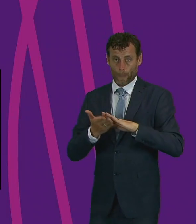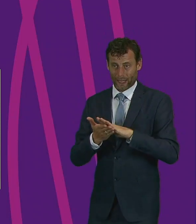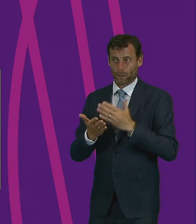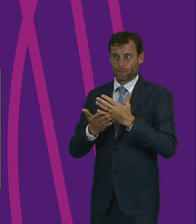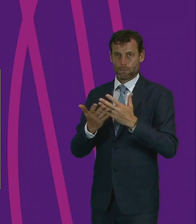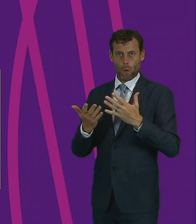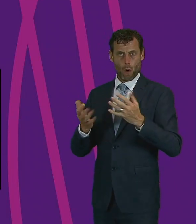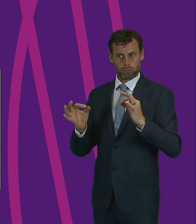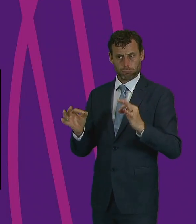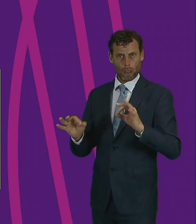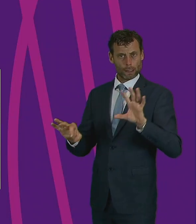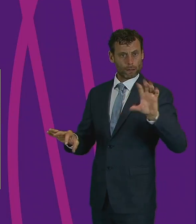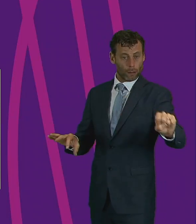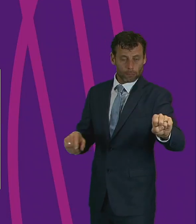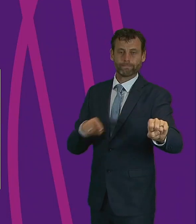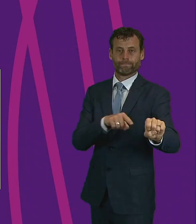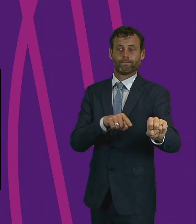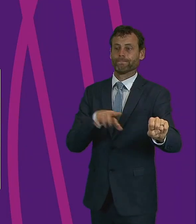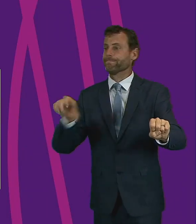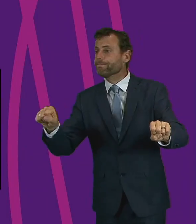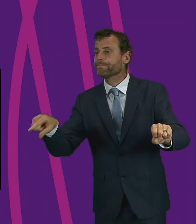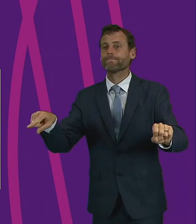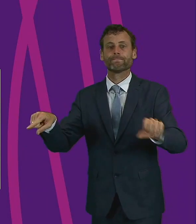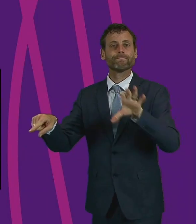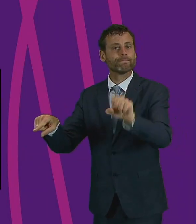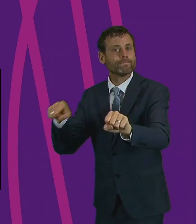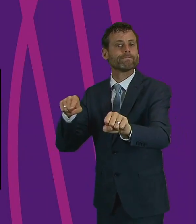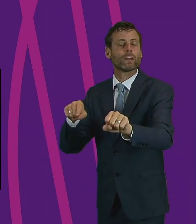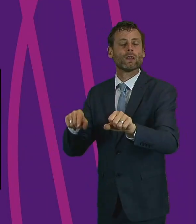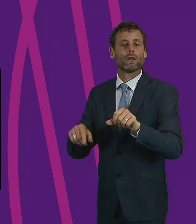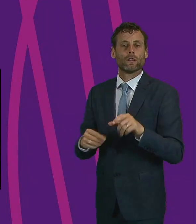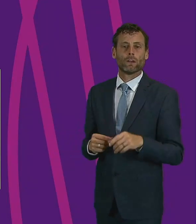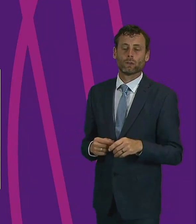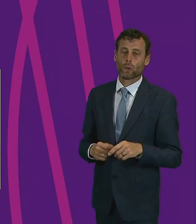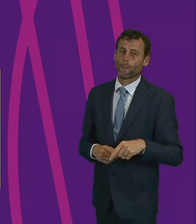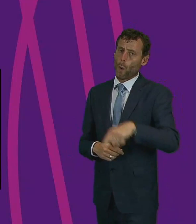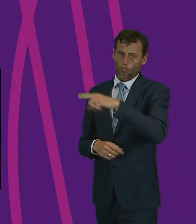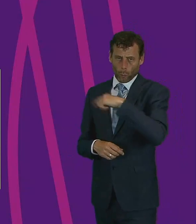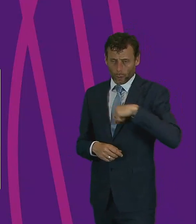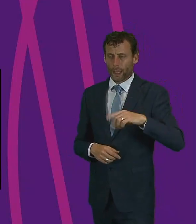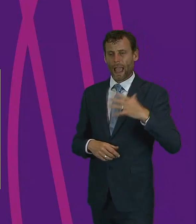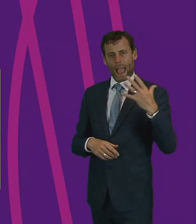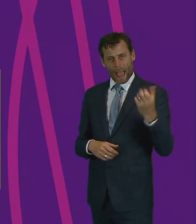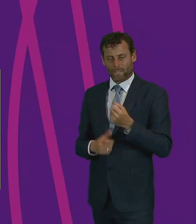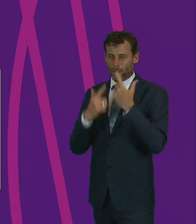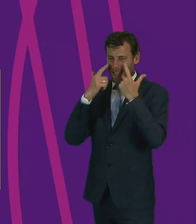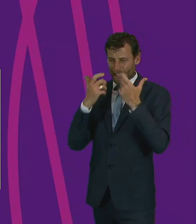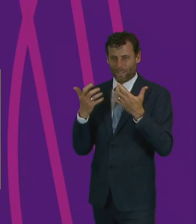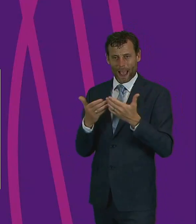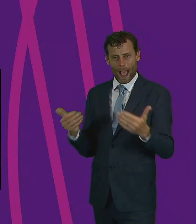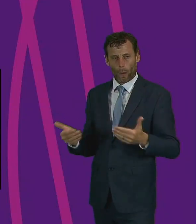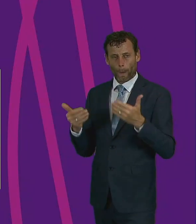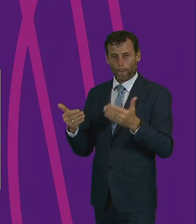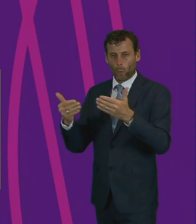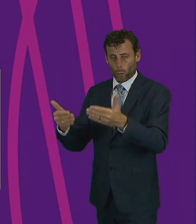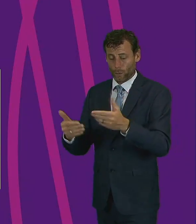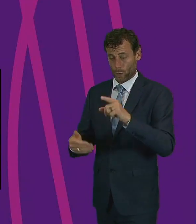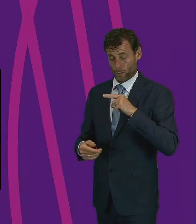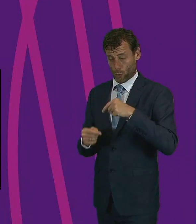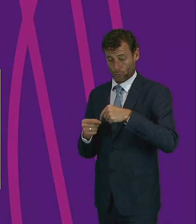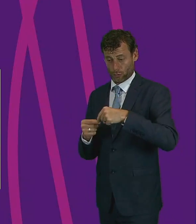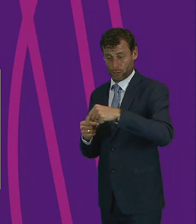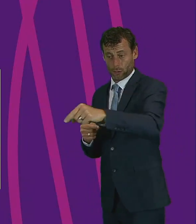where the virus is spreading throughout our communities. But we, Presiding Officer, will equally have to be vigilant in these coming weeks as